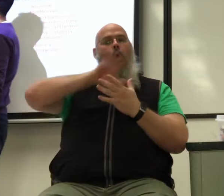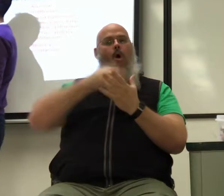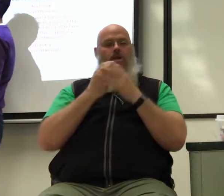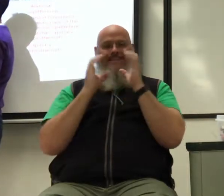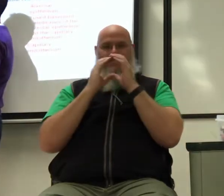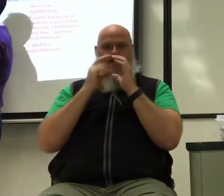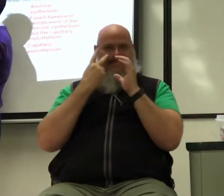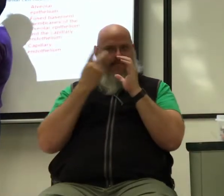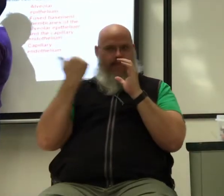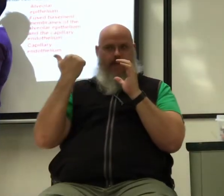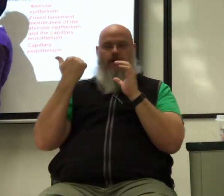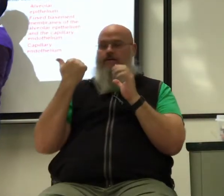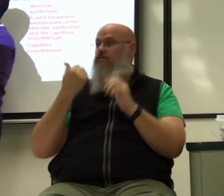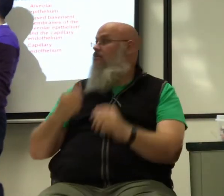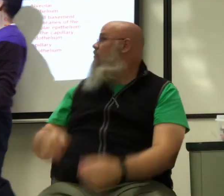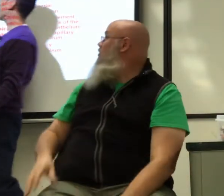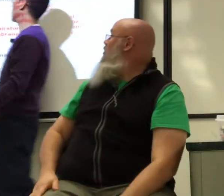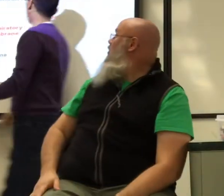here. It's most of them.